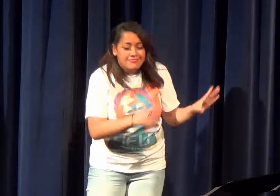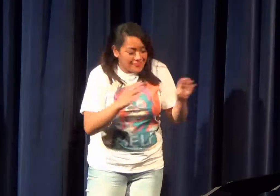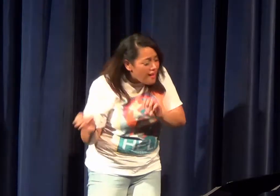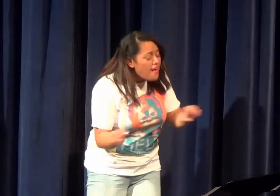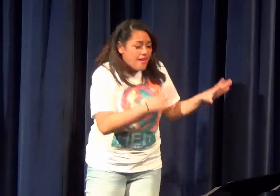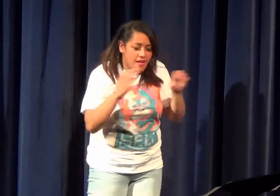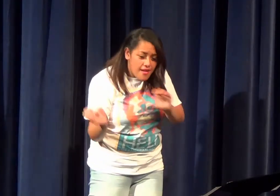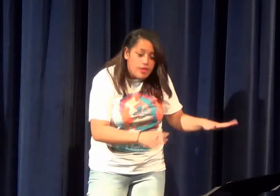trucks.